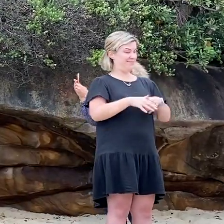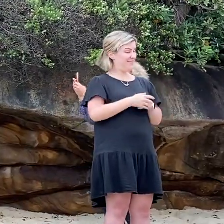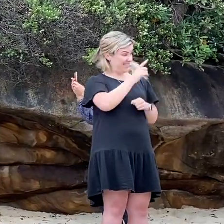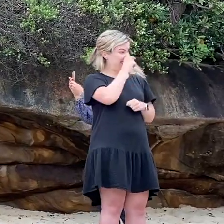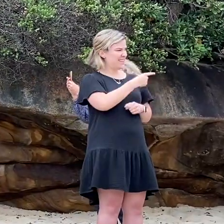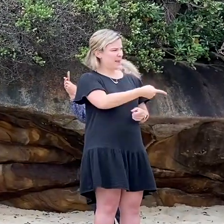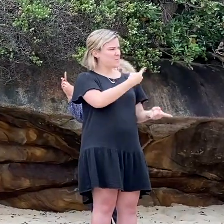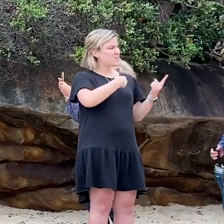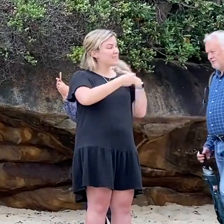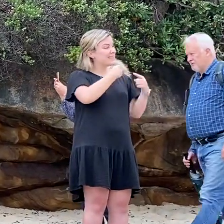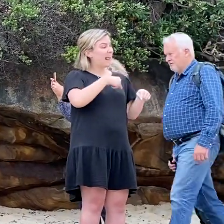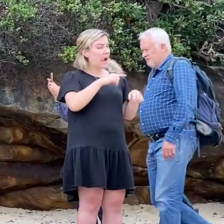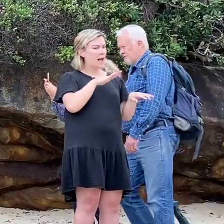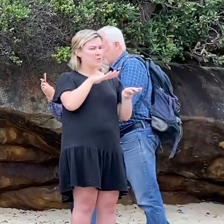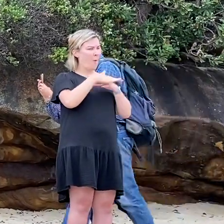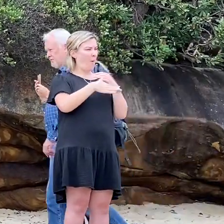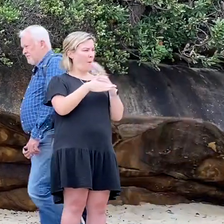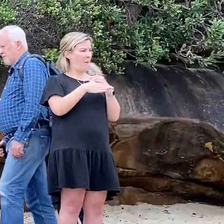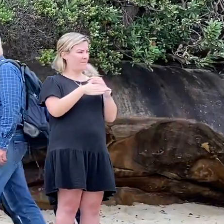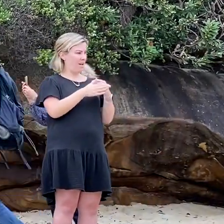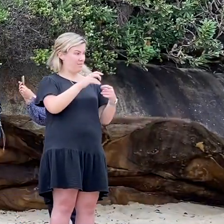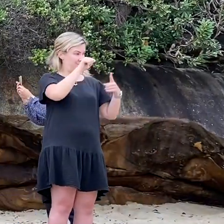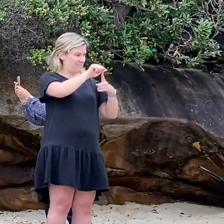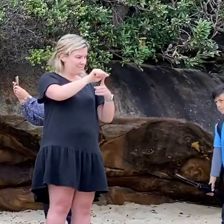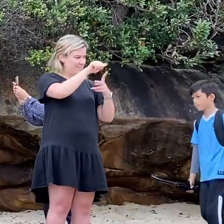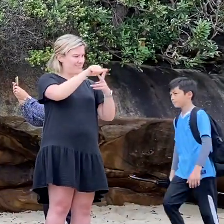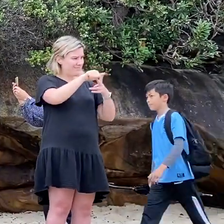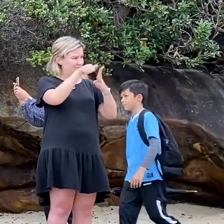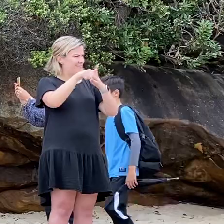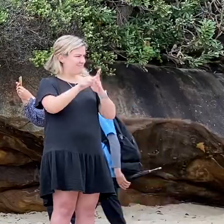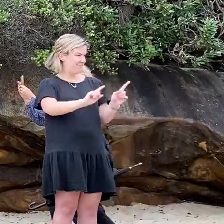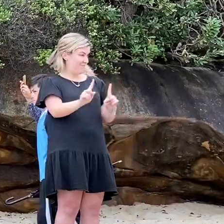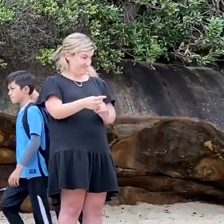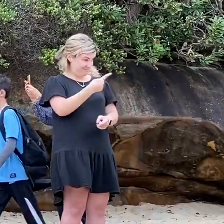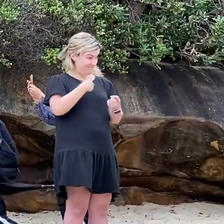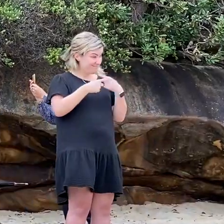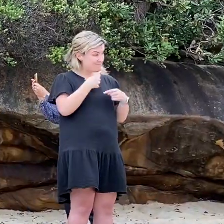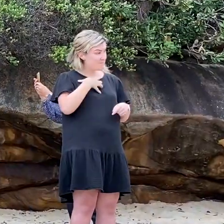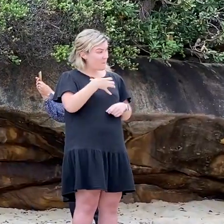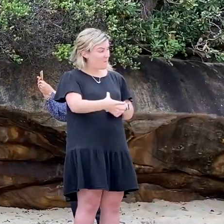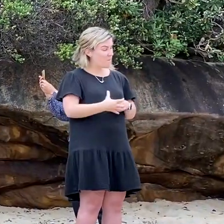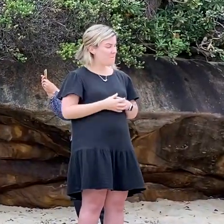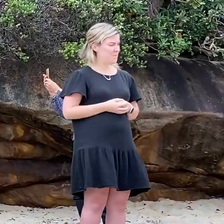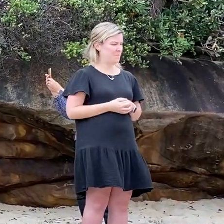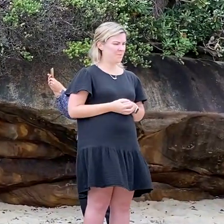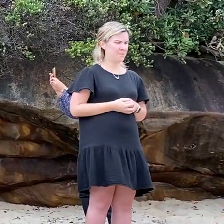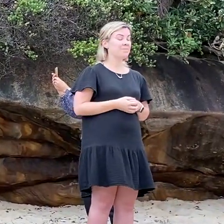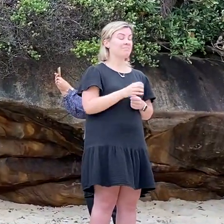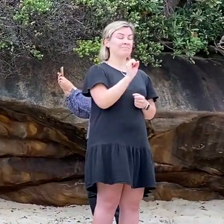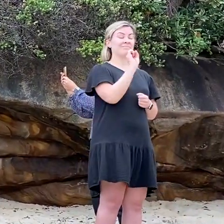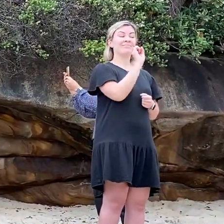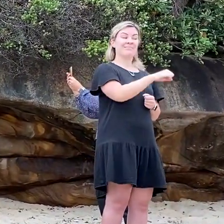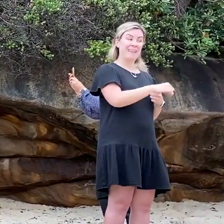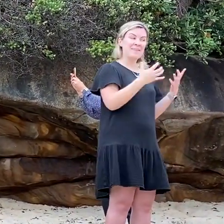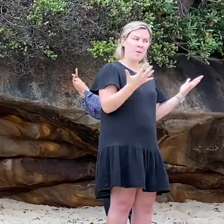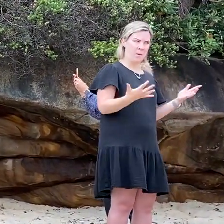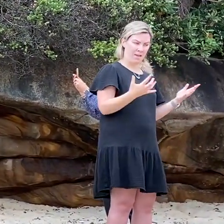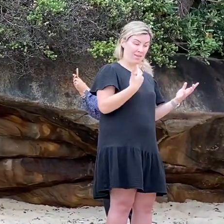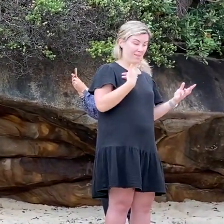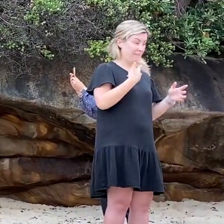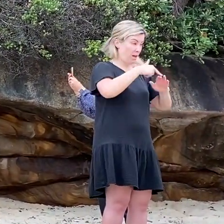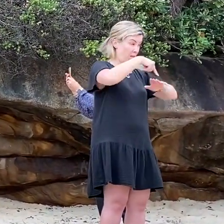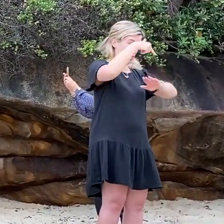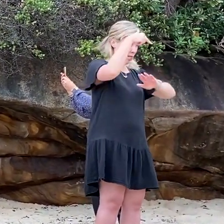tell us just that straightforward step-by-step process to make it happen? Well, yes, I can, but it's if I